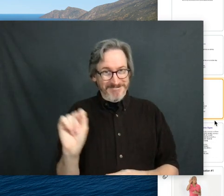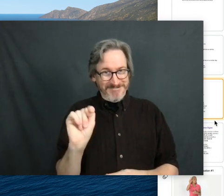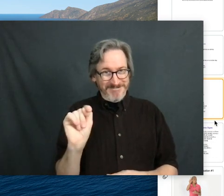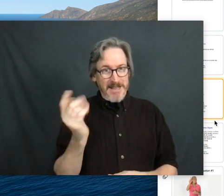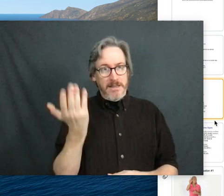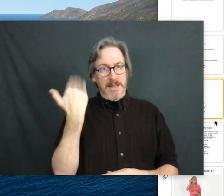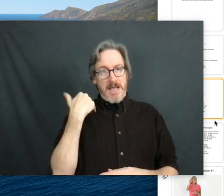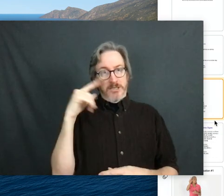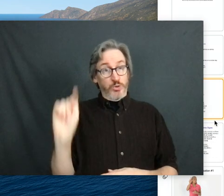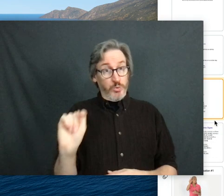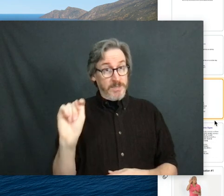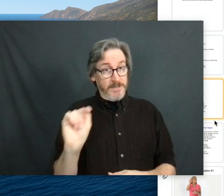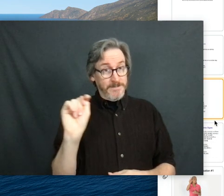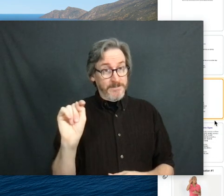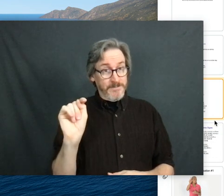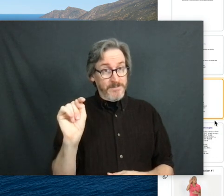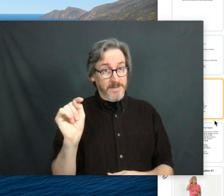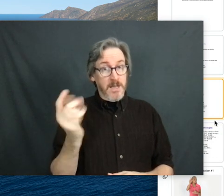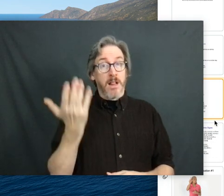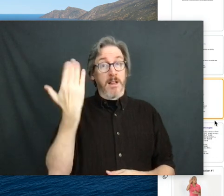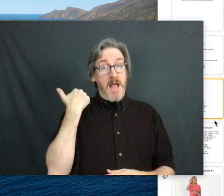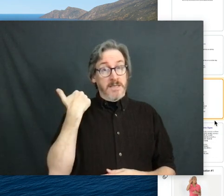Tuesday.